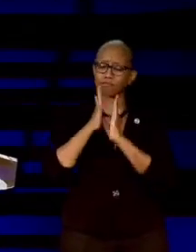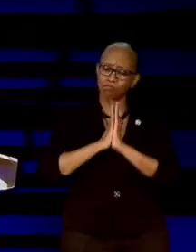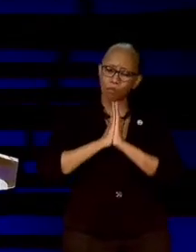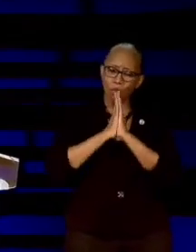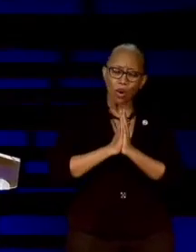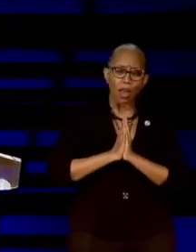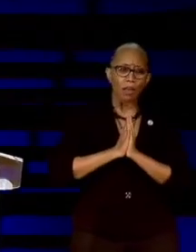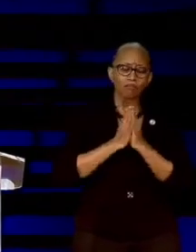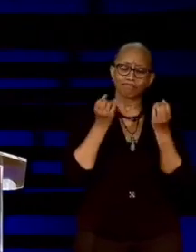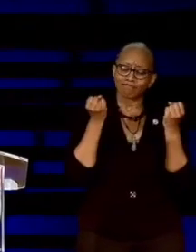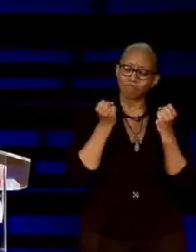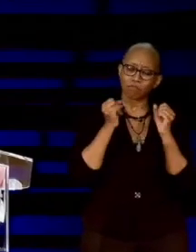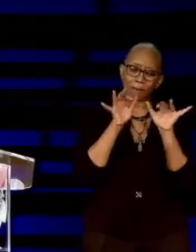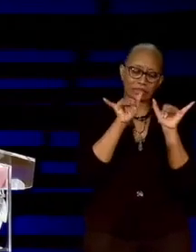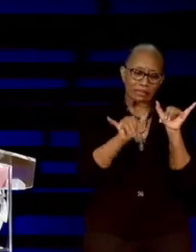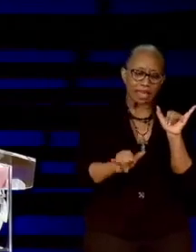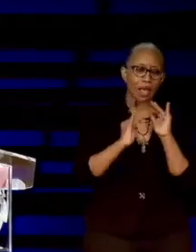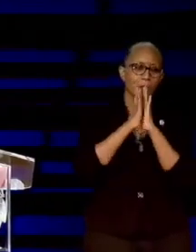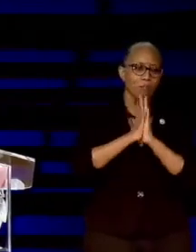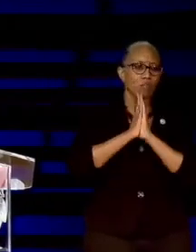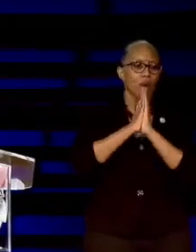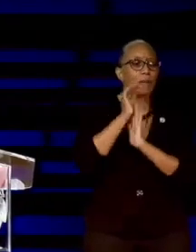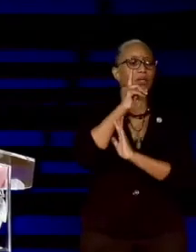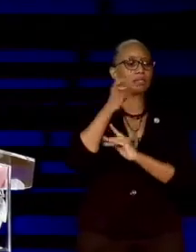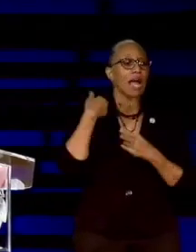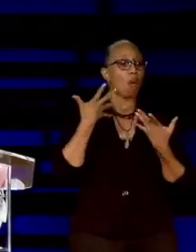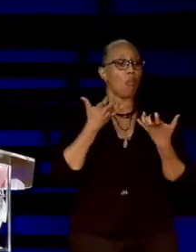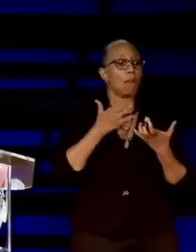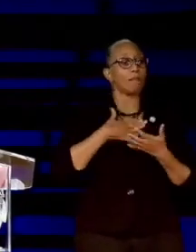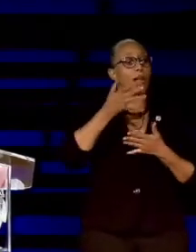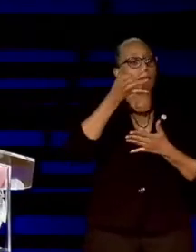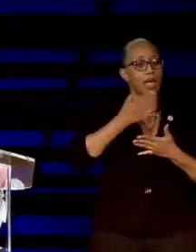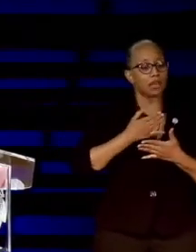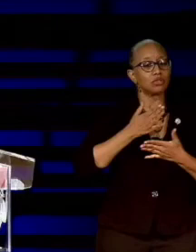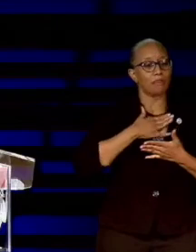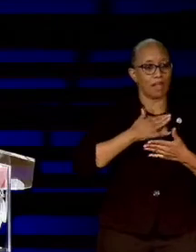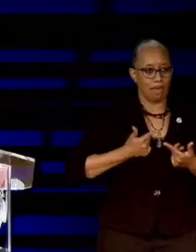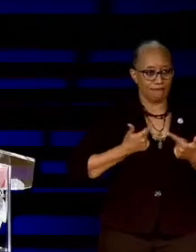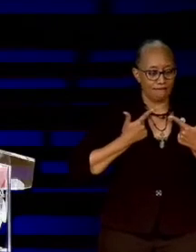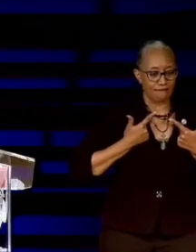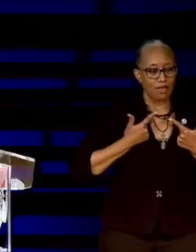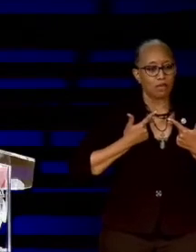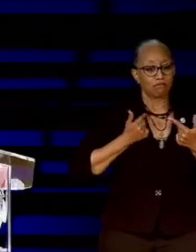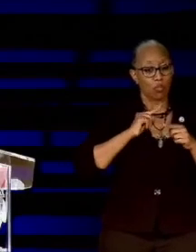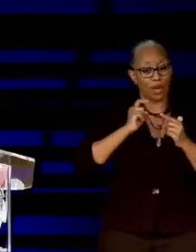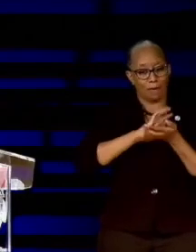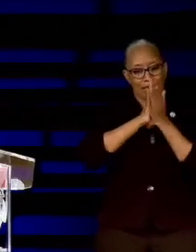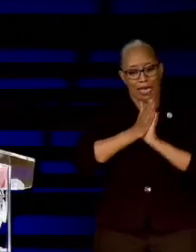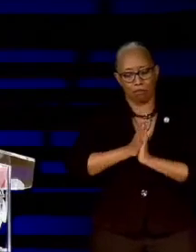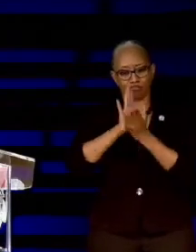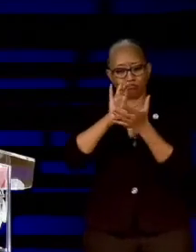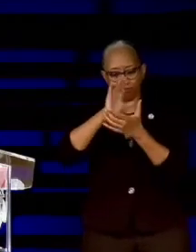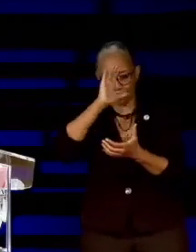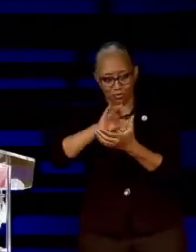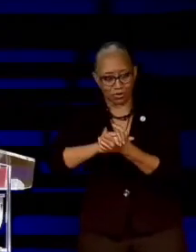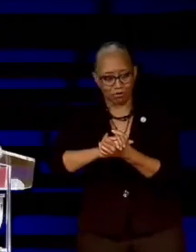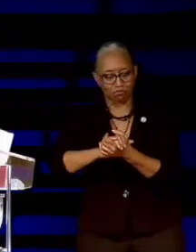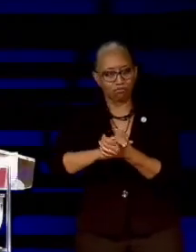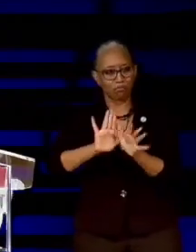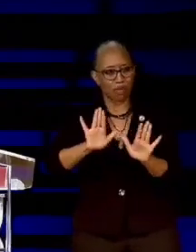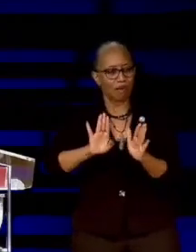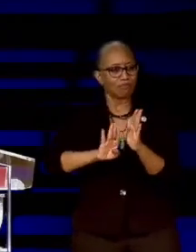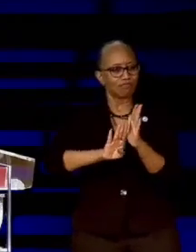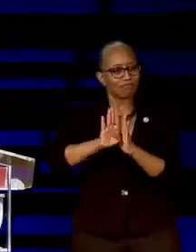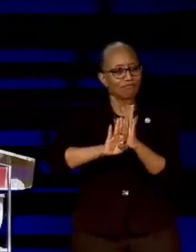of time in prayer to master and navigate my pastorate. And when I got married, I had developed